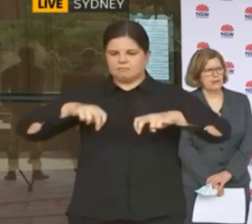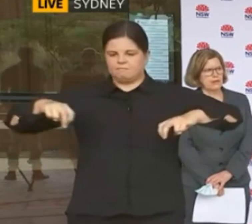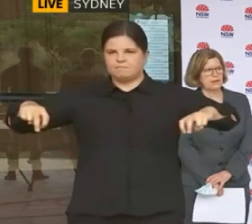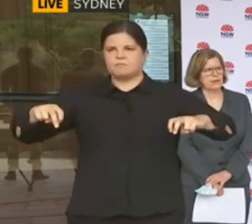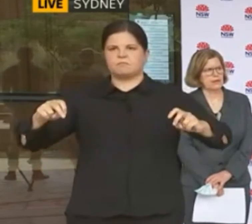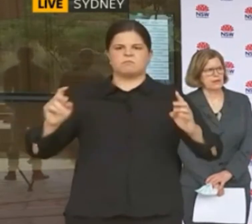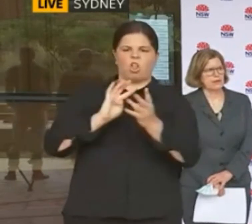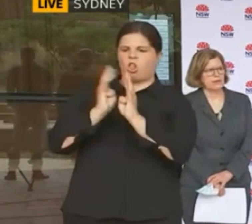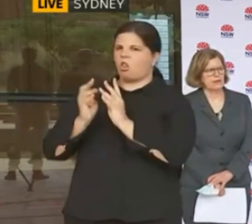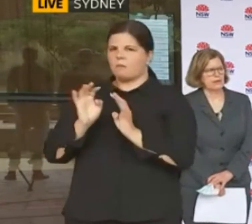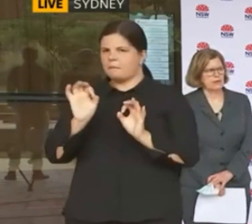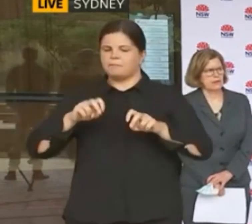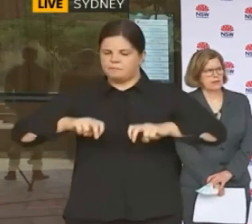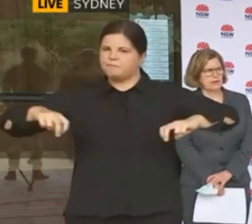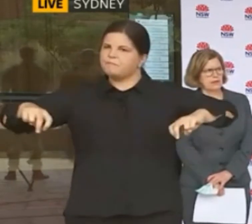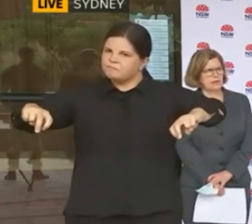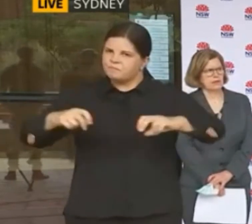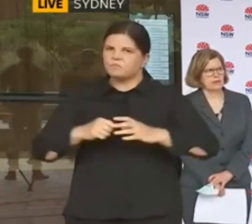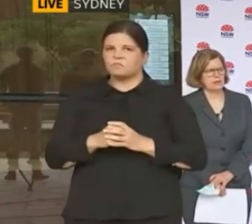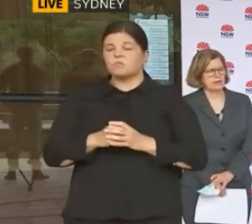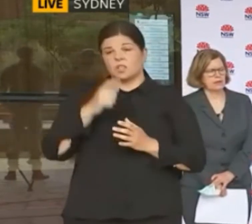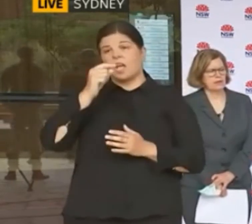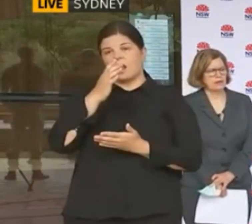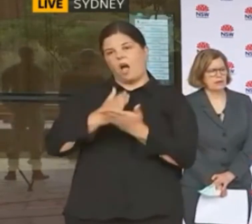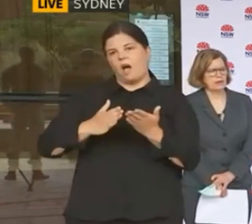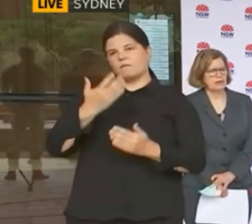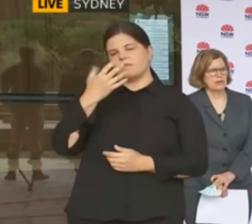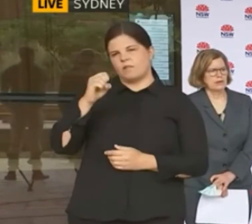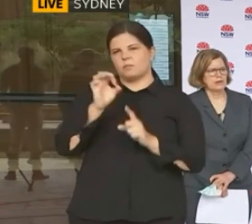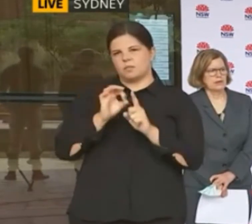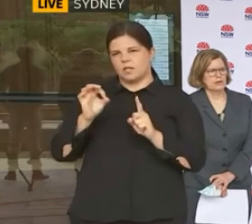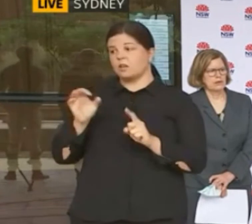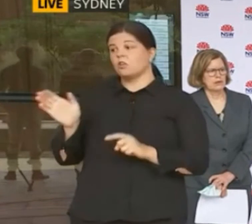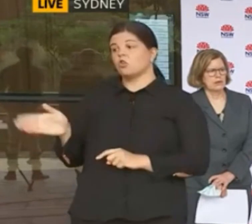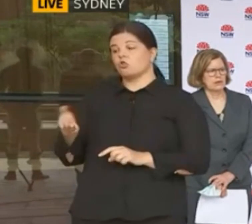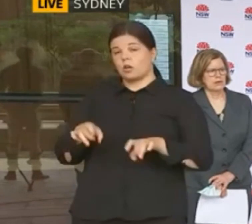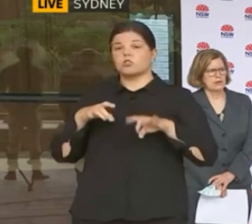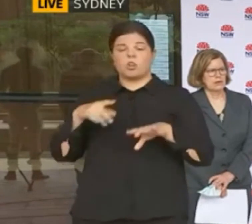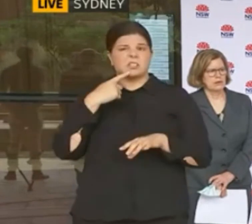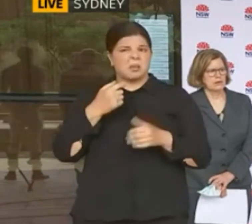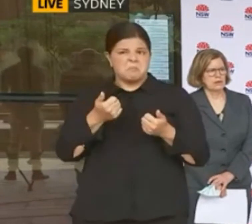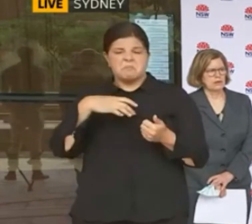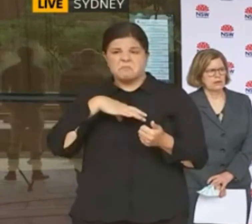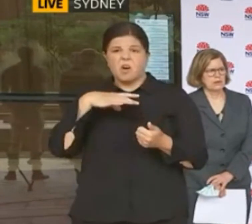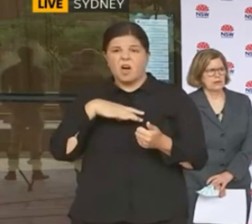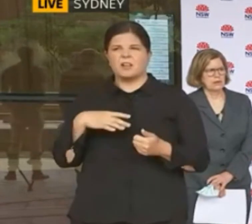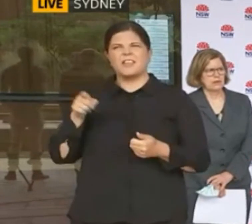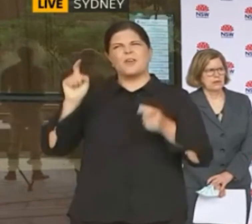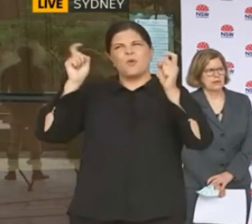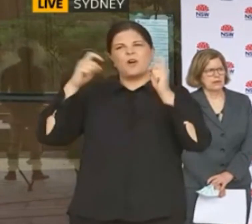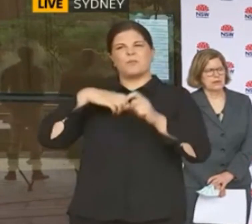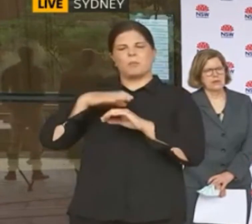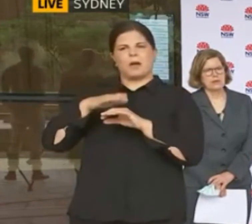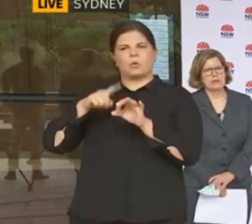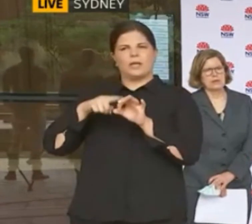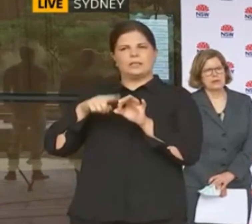safe plans in place. Cricket Australia appreciates that, respects that, and is comfortable with that. Their main concern is really what happens with the Queensland government